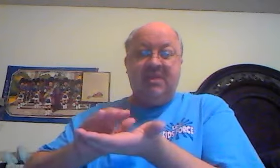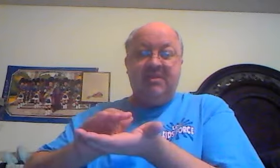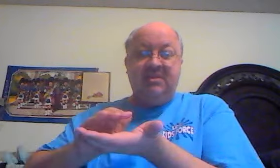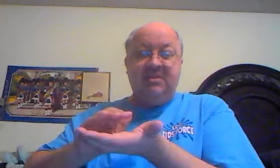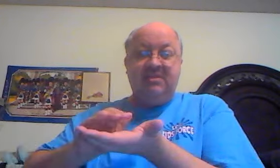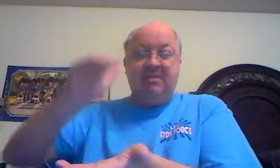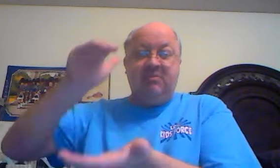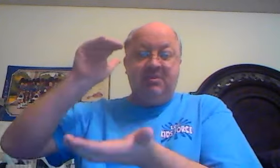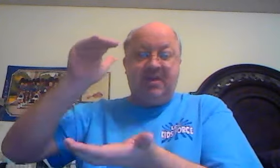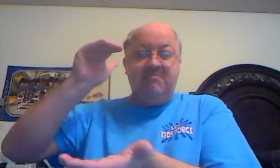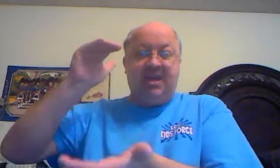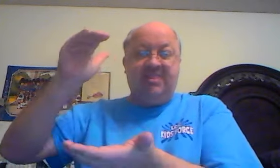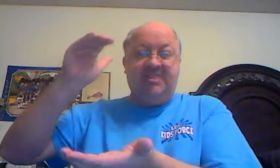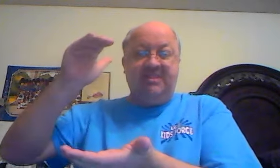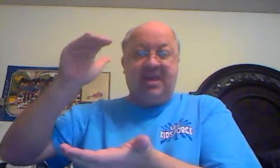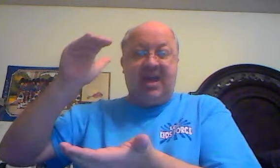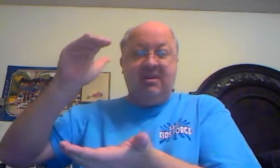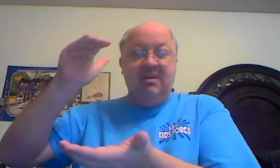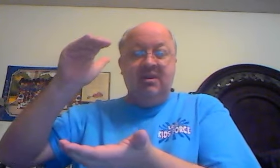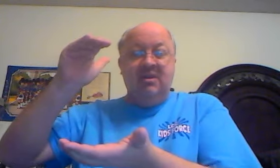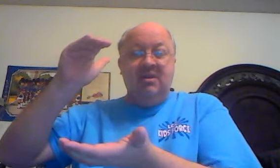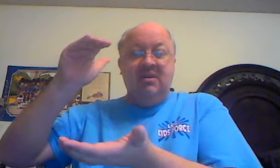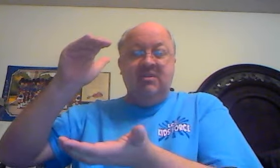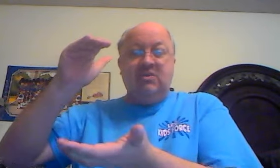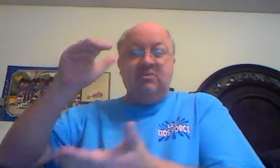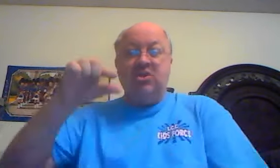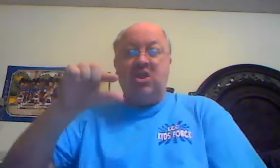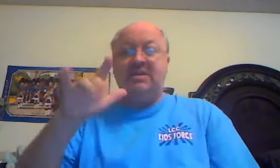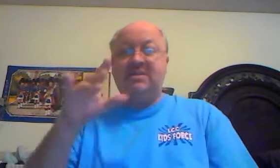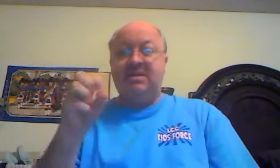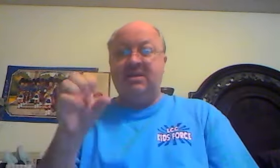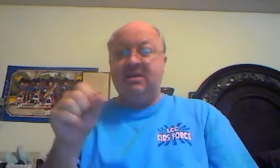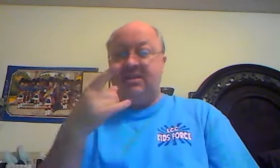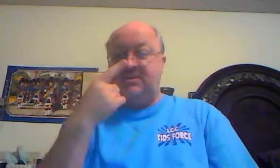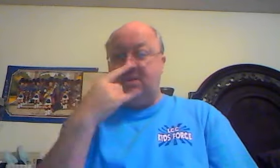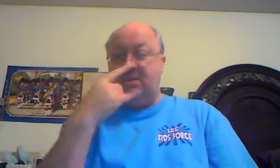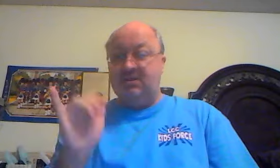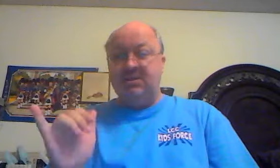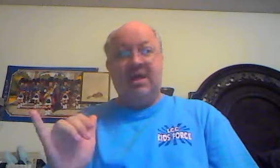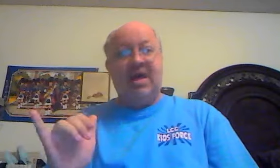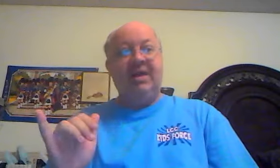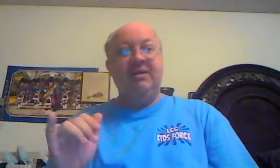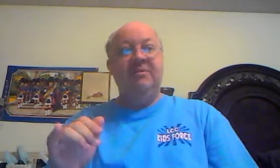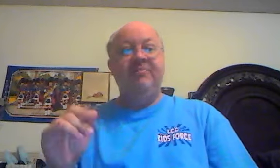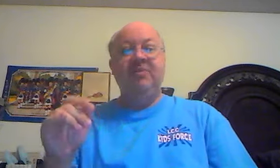thin stack, but we're saying big thick stack. So to gloss it, it's going to look like